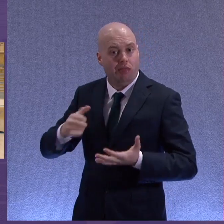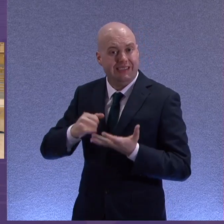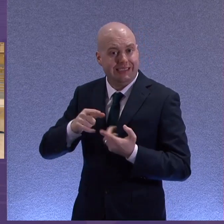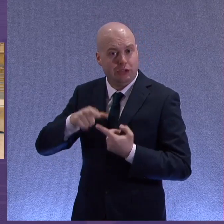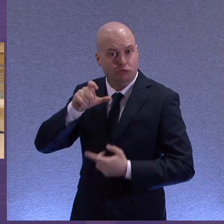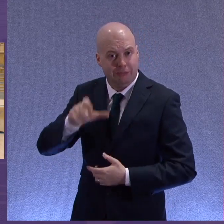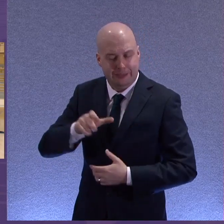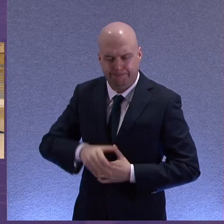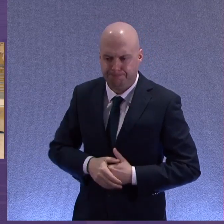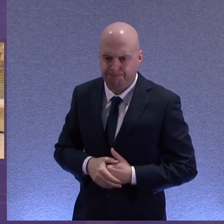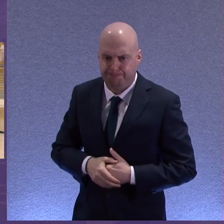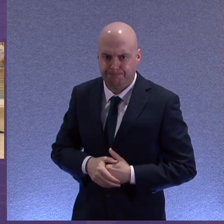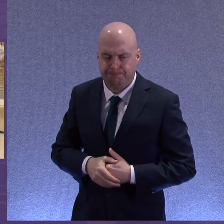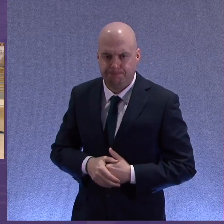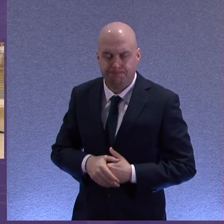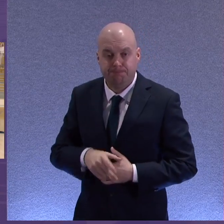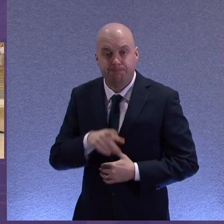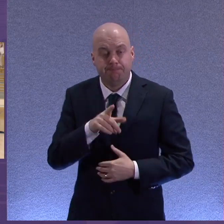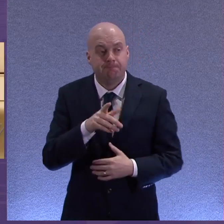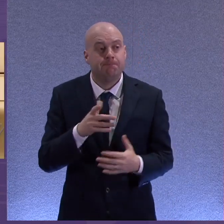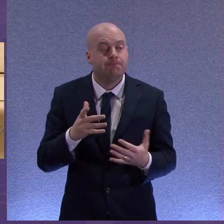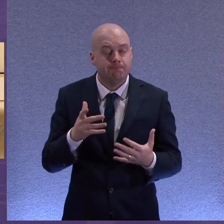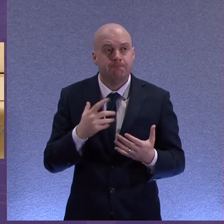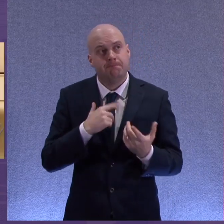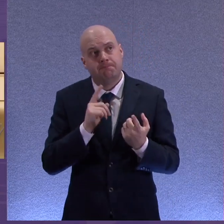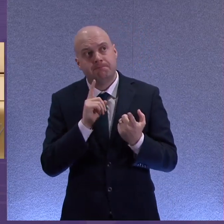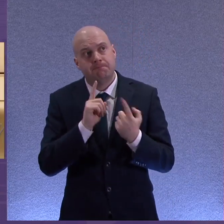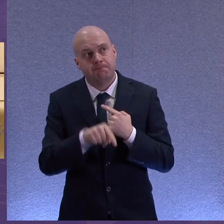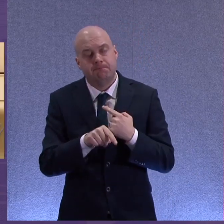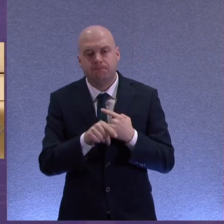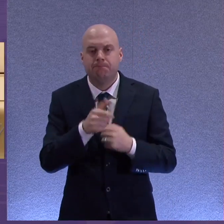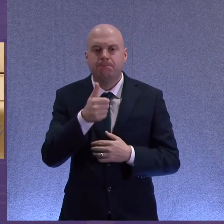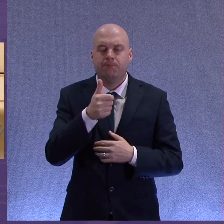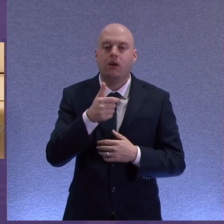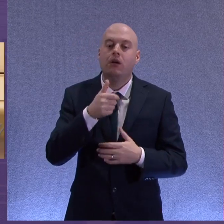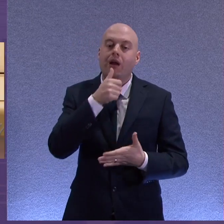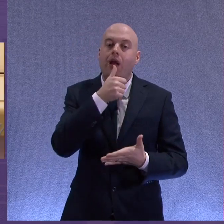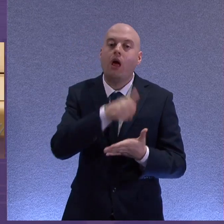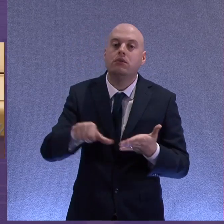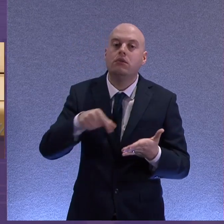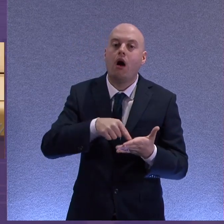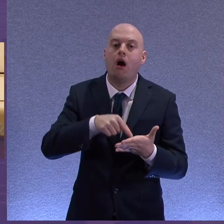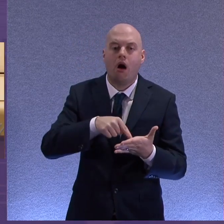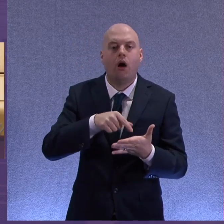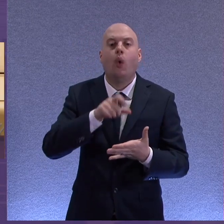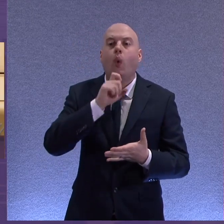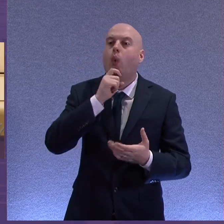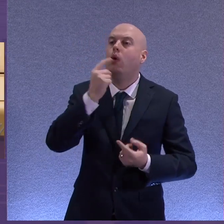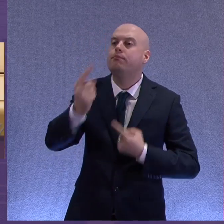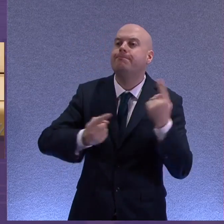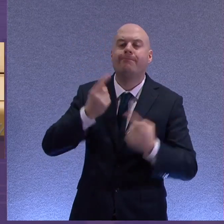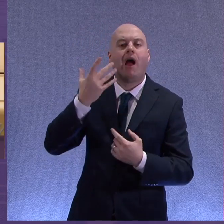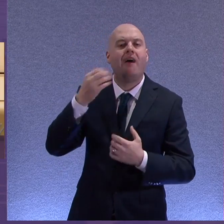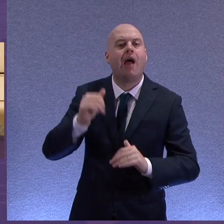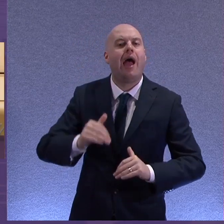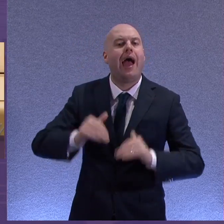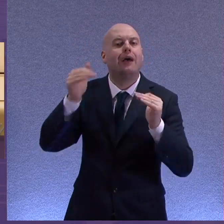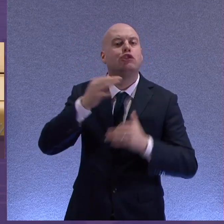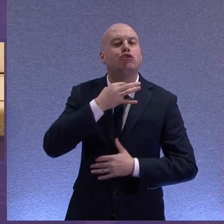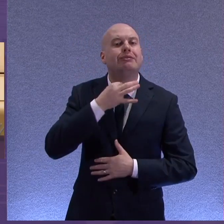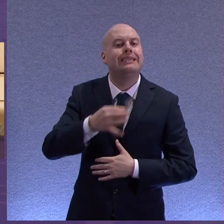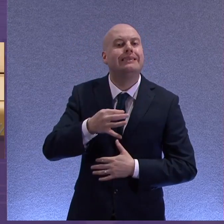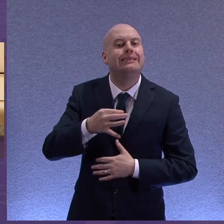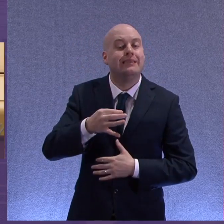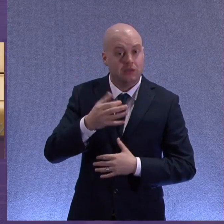out to that group of 200,000 patients at most at risk, that began today. It goes